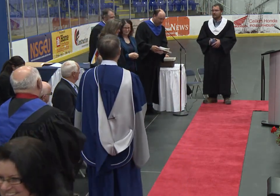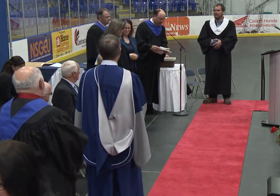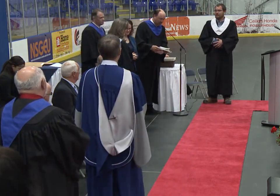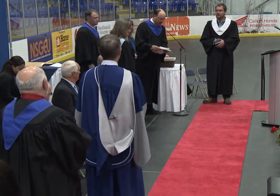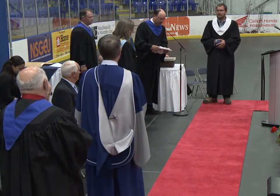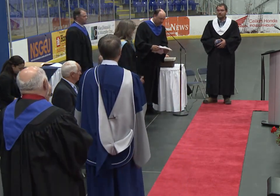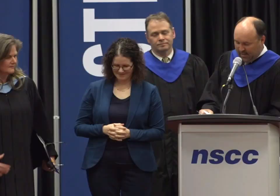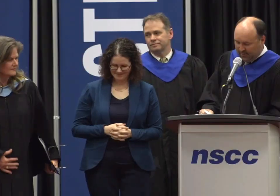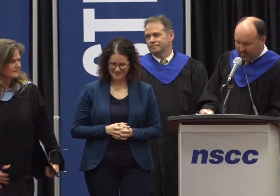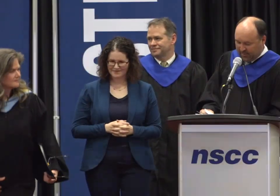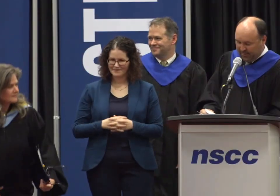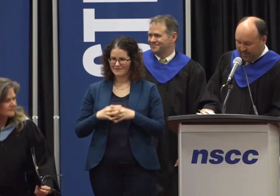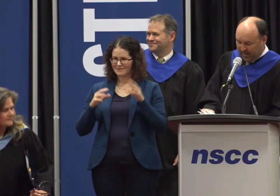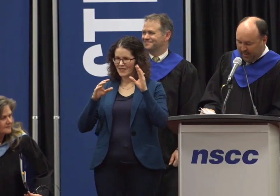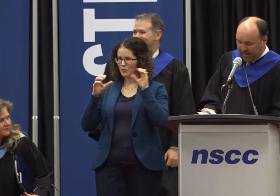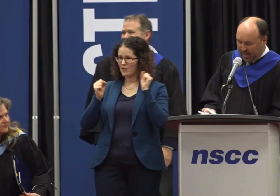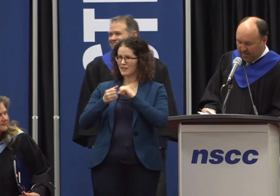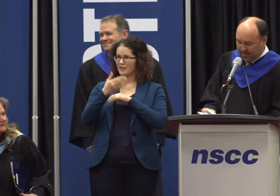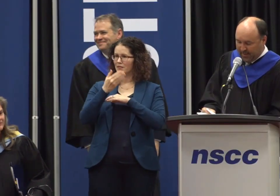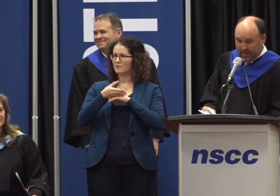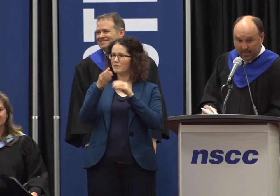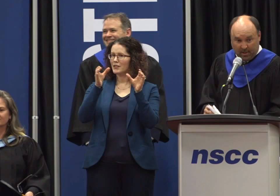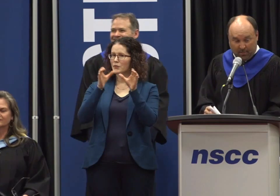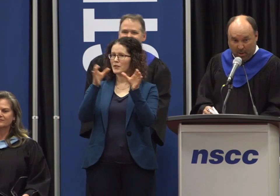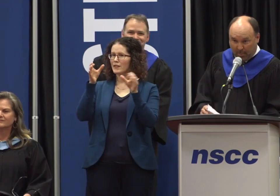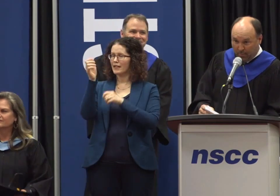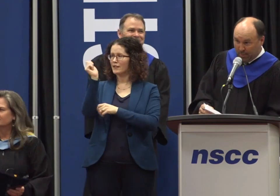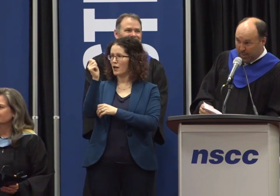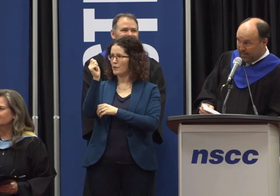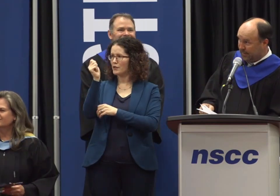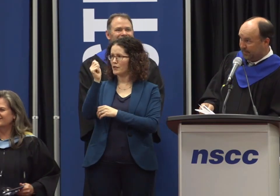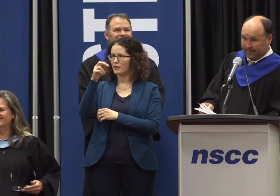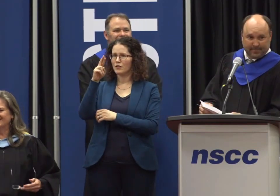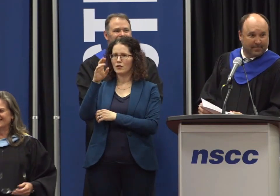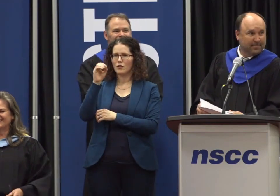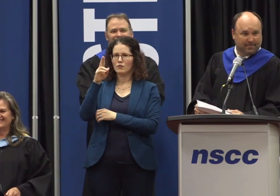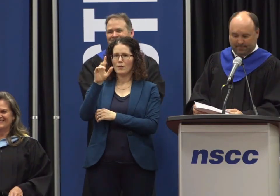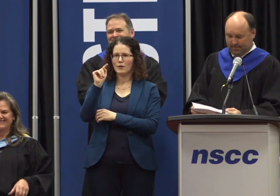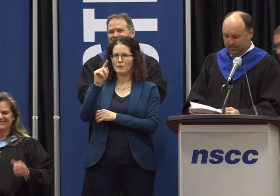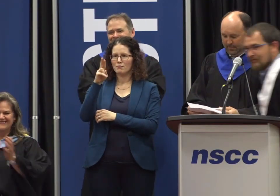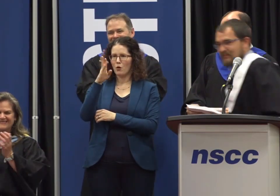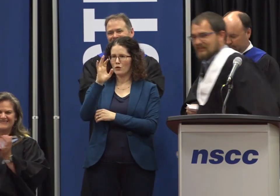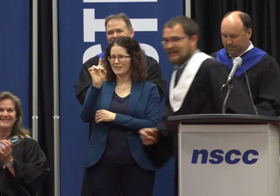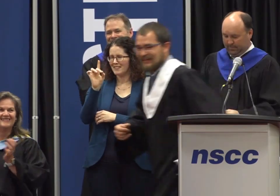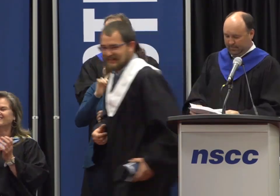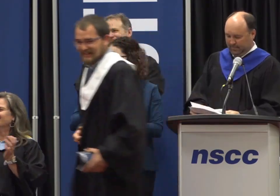Mr. President, the candidates for Certificate in Carpentry, Robert Woolnott.